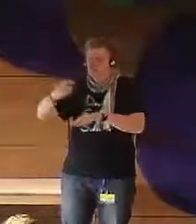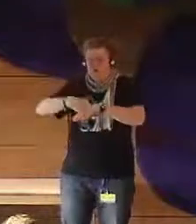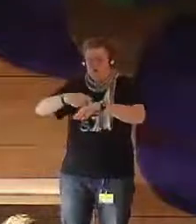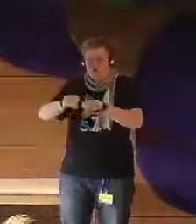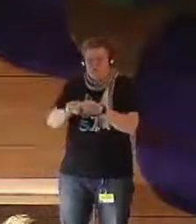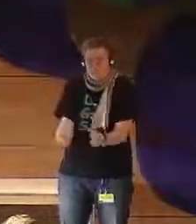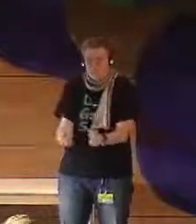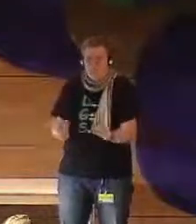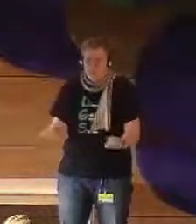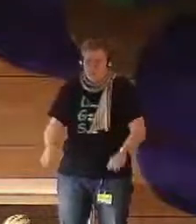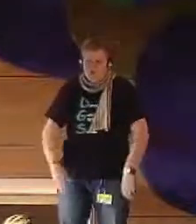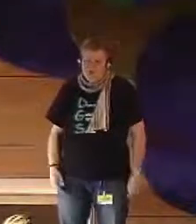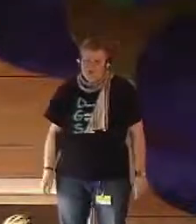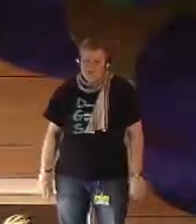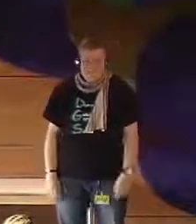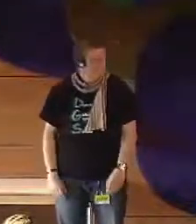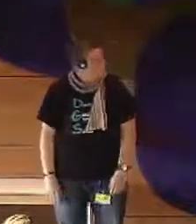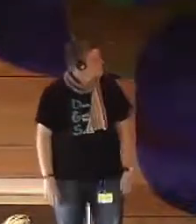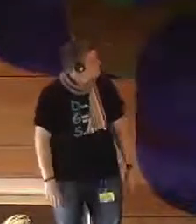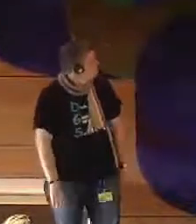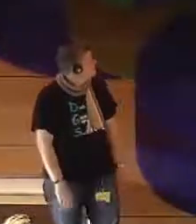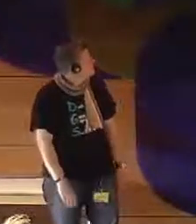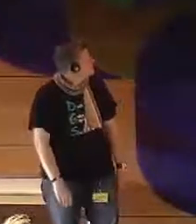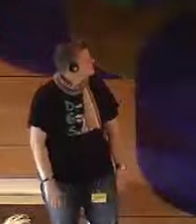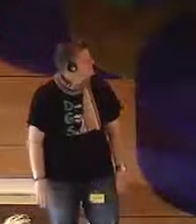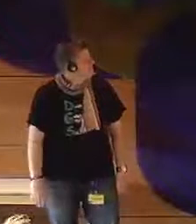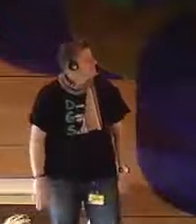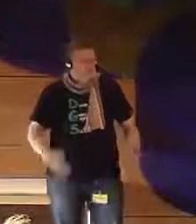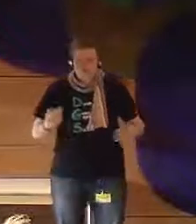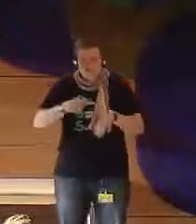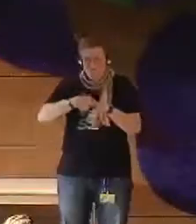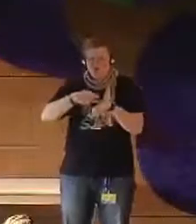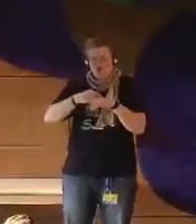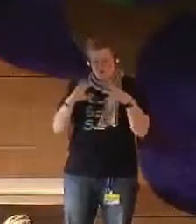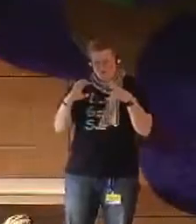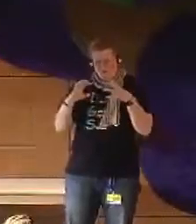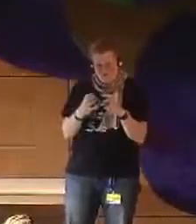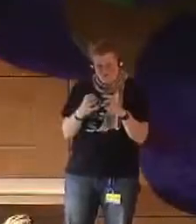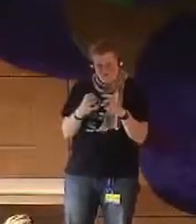And a quarter of your bone mass is laid down in puberty.